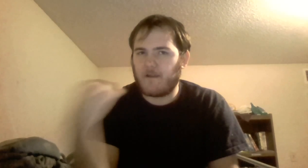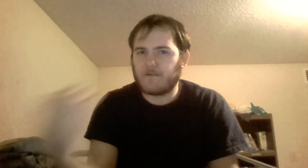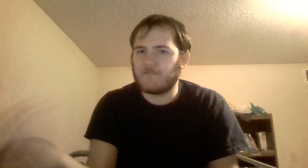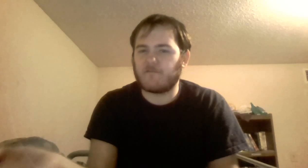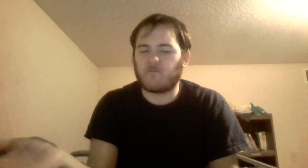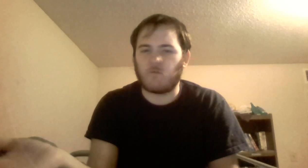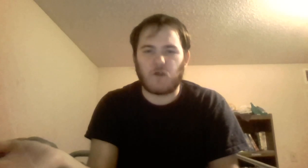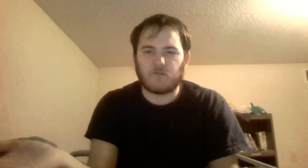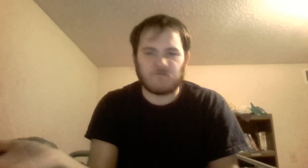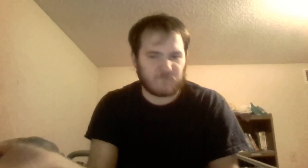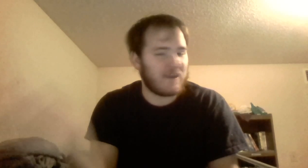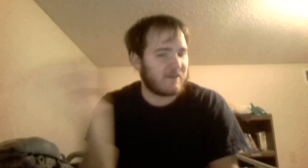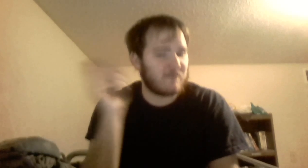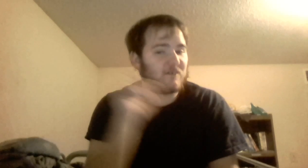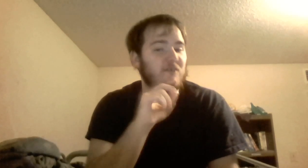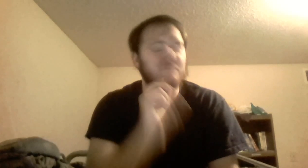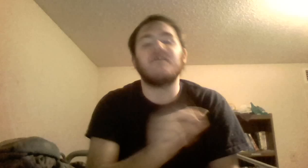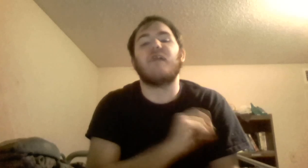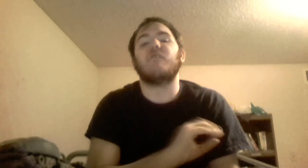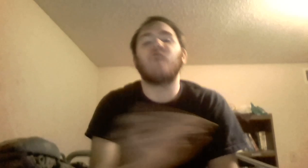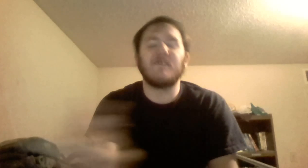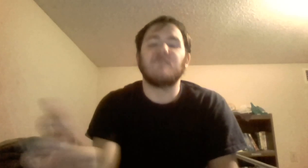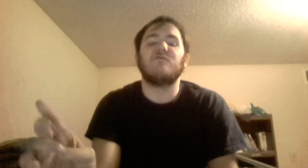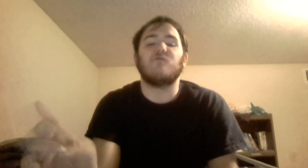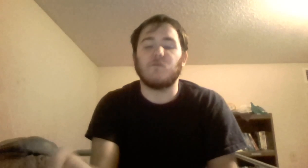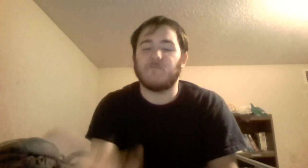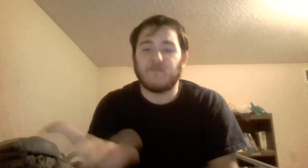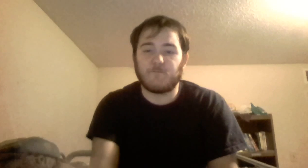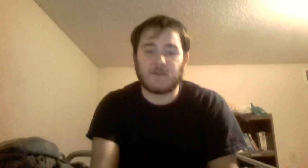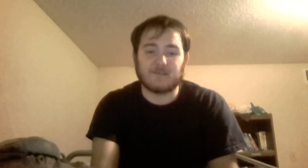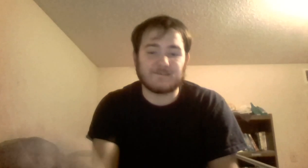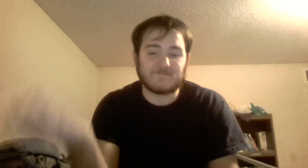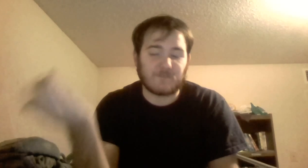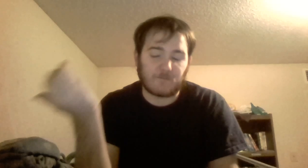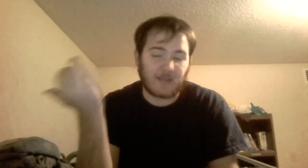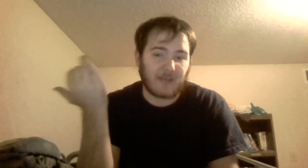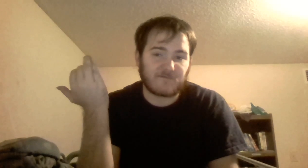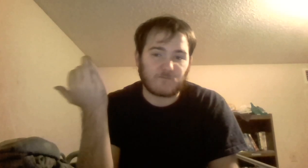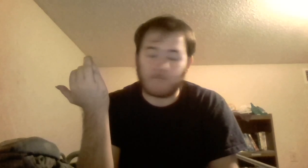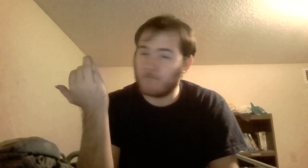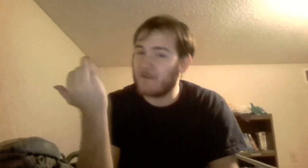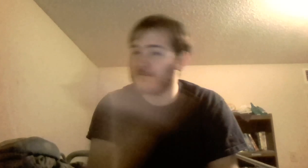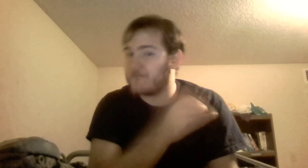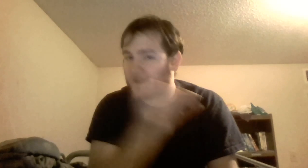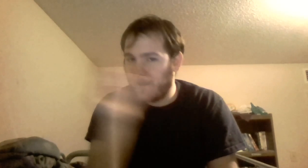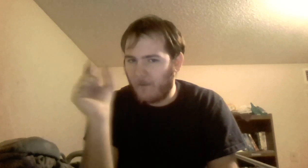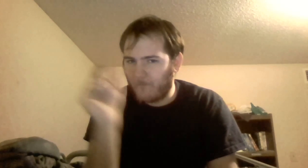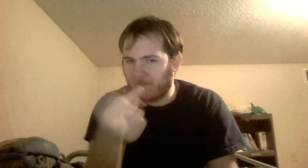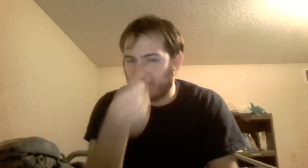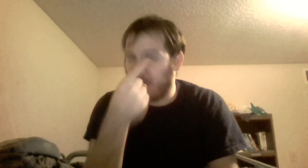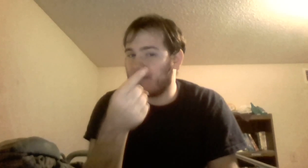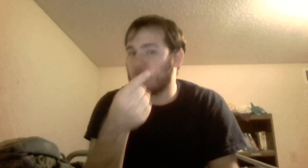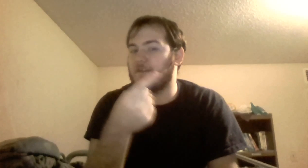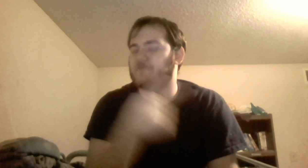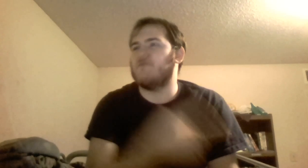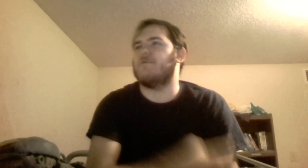Larry was just the one who was mistaken, so Jerry had every right to assume this, because it was kind of true for his perspective. That ain't a good way to do